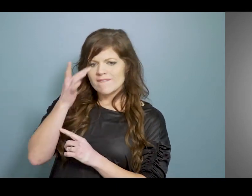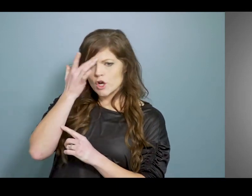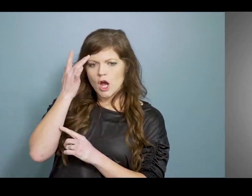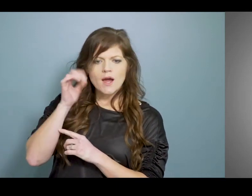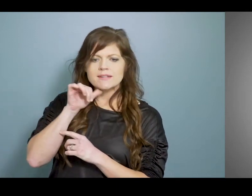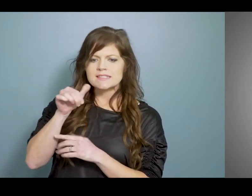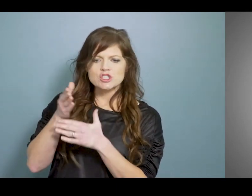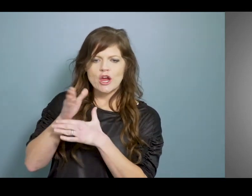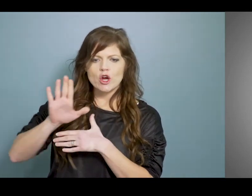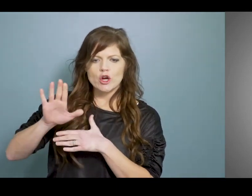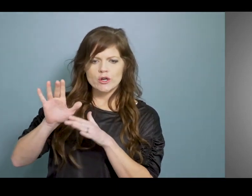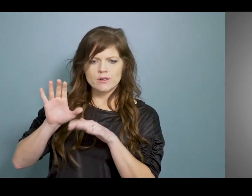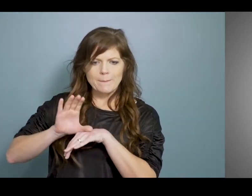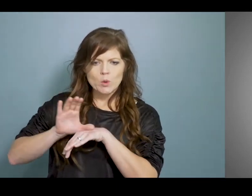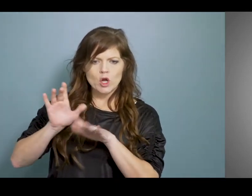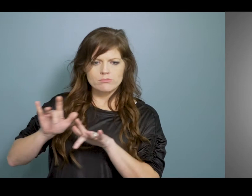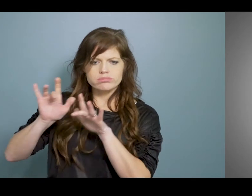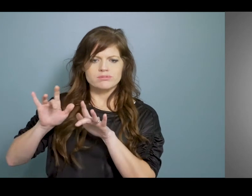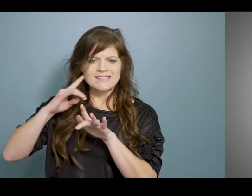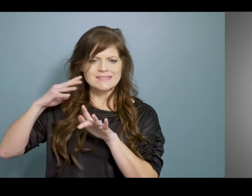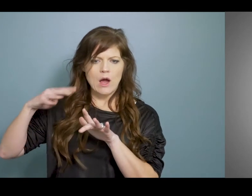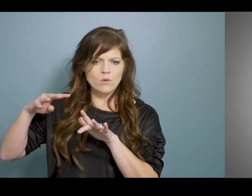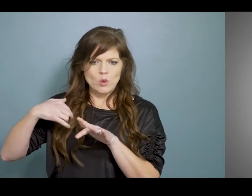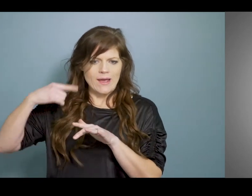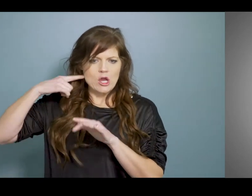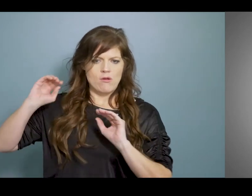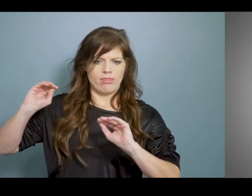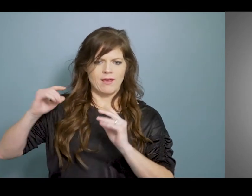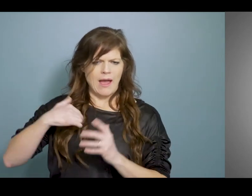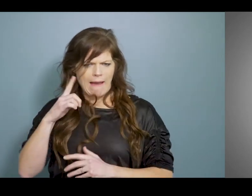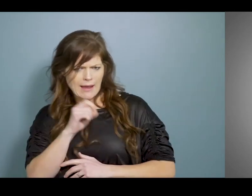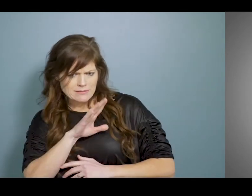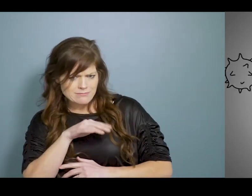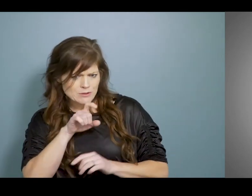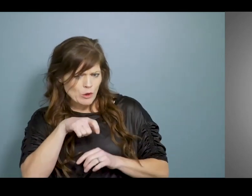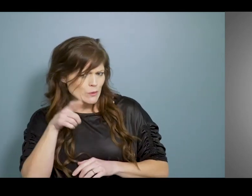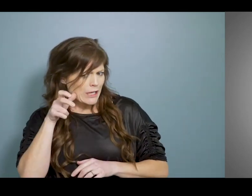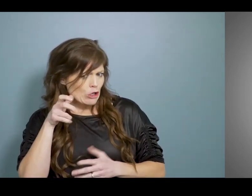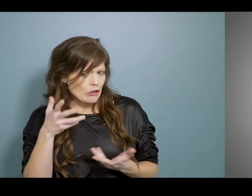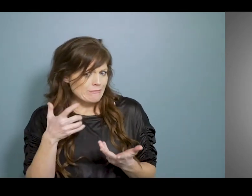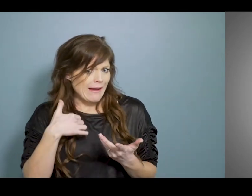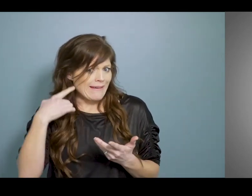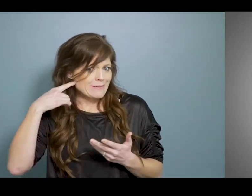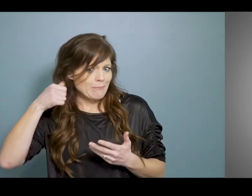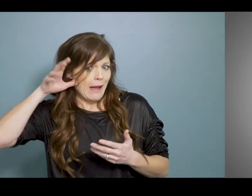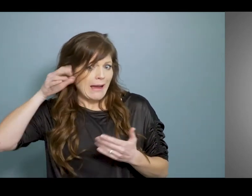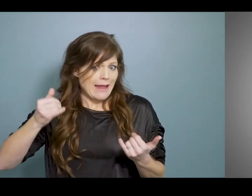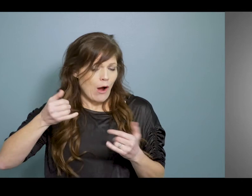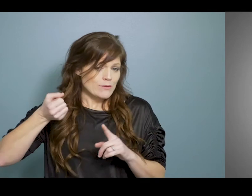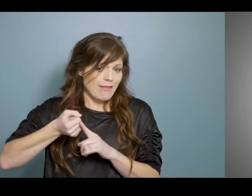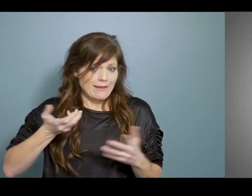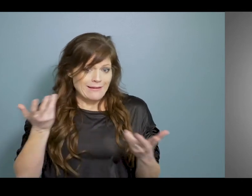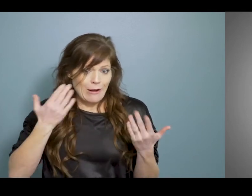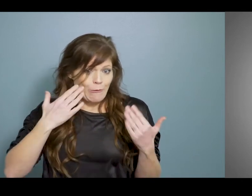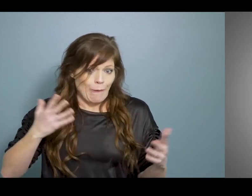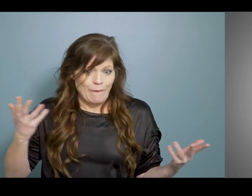control. You can't control what happens in the future. You can't control coronavirus itself or the world economy